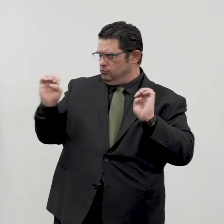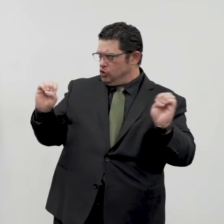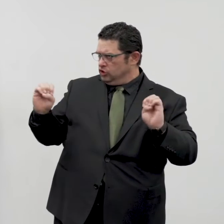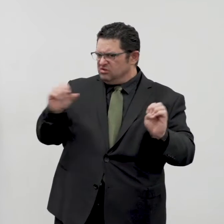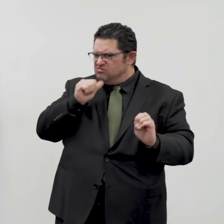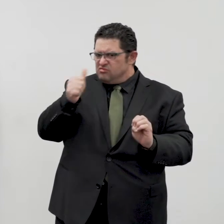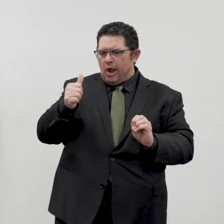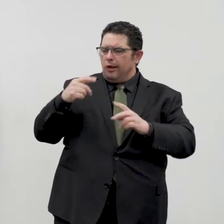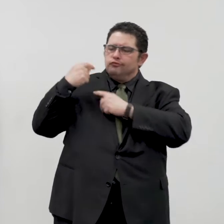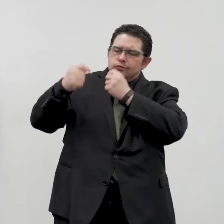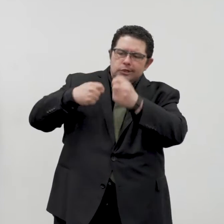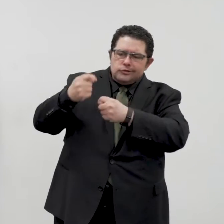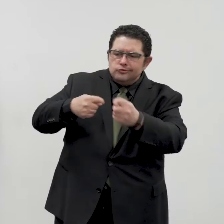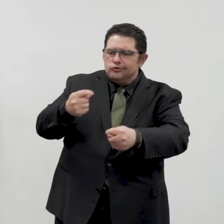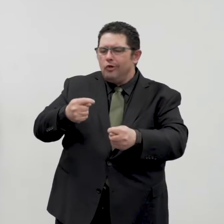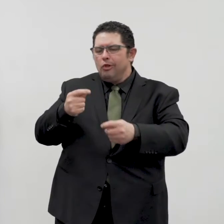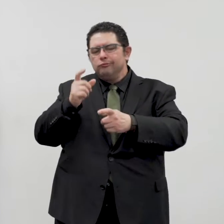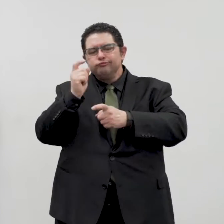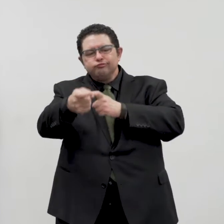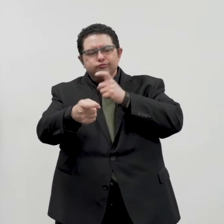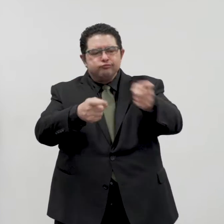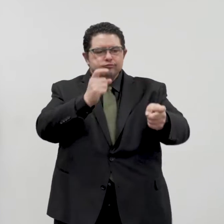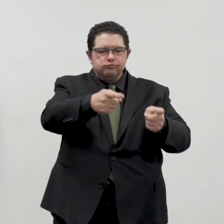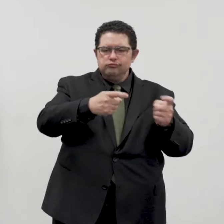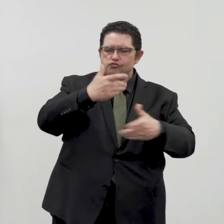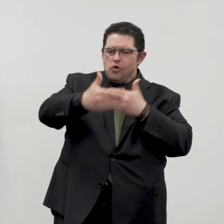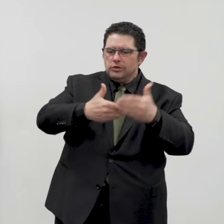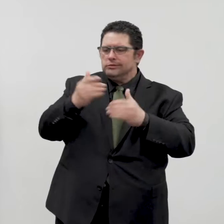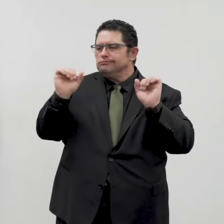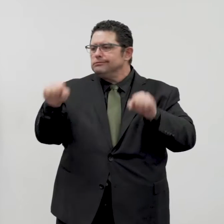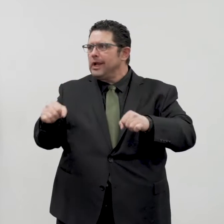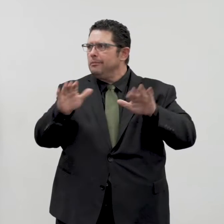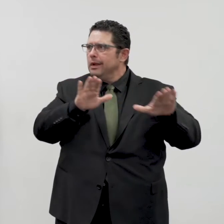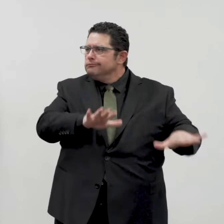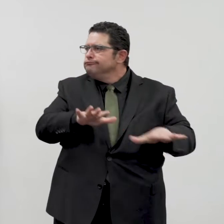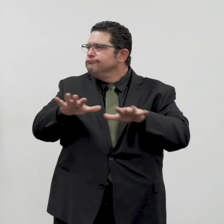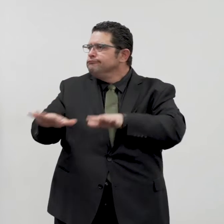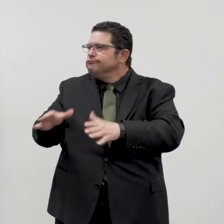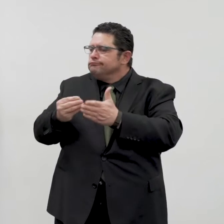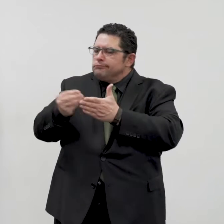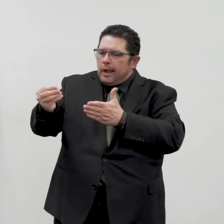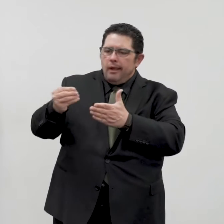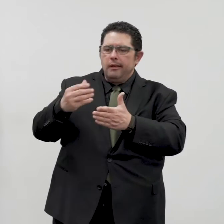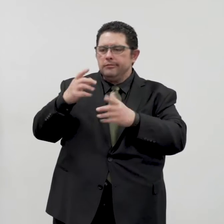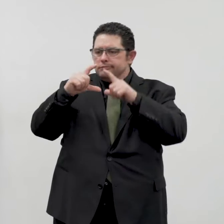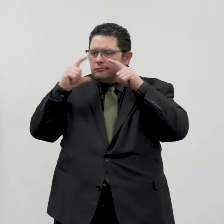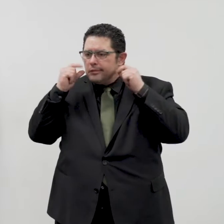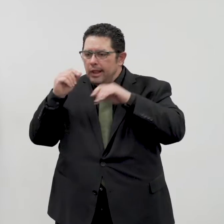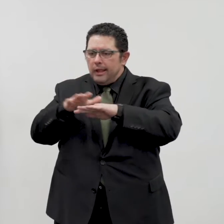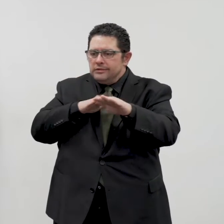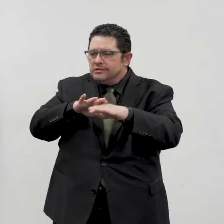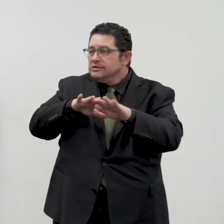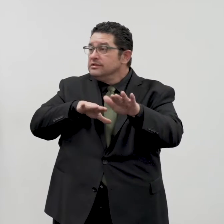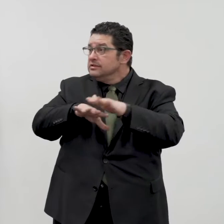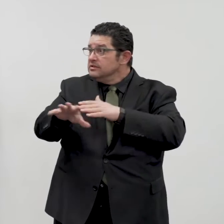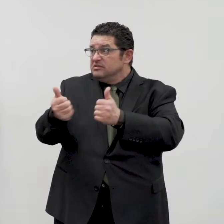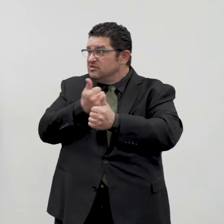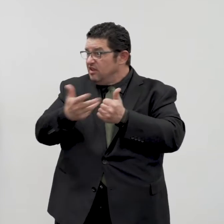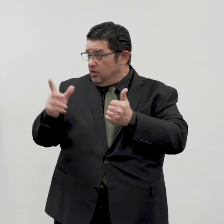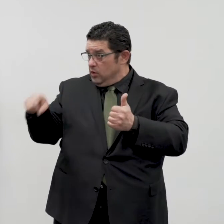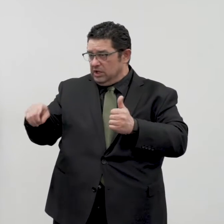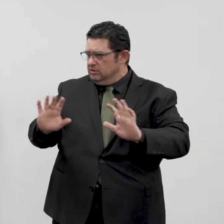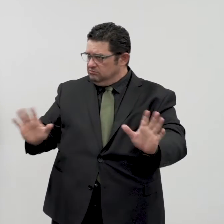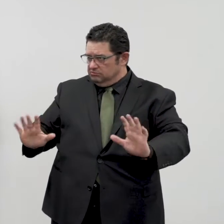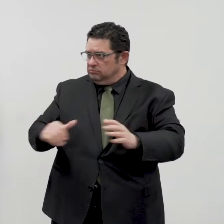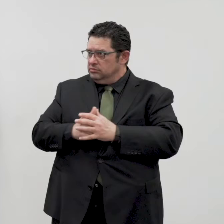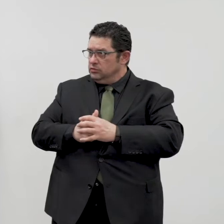traditional appropriations process where we can be leisurely in purchasing supplies or anything else that we need. So if I hear you correctly,